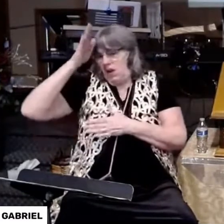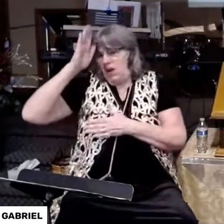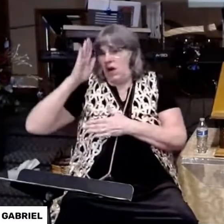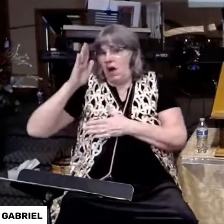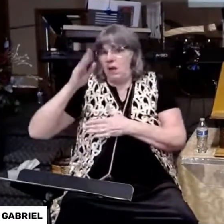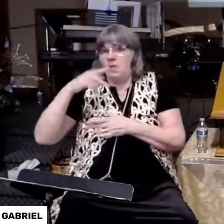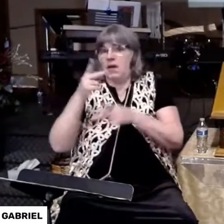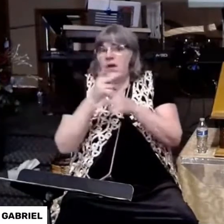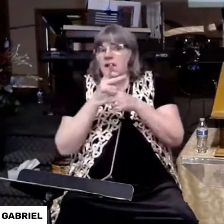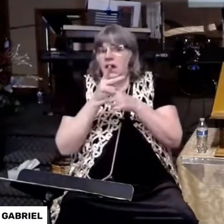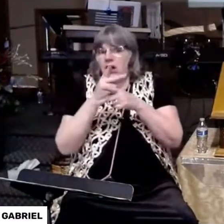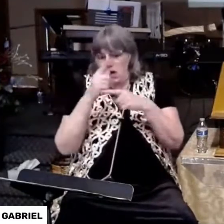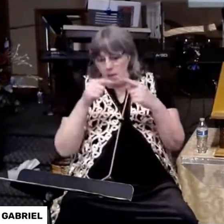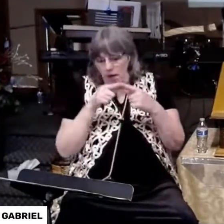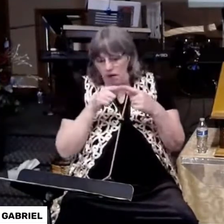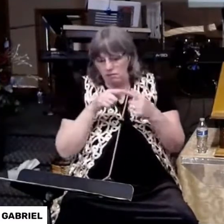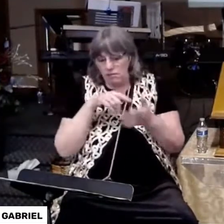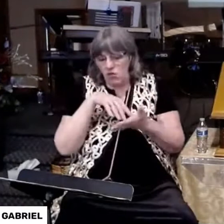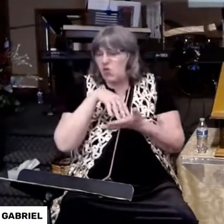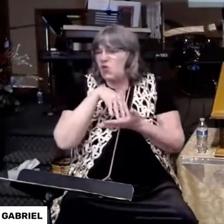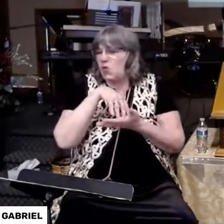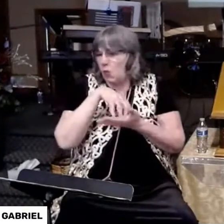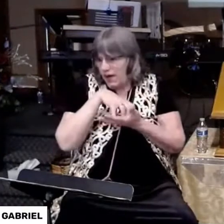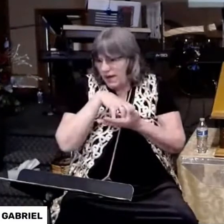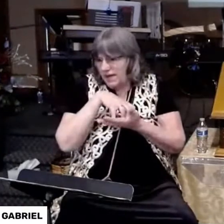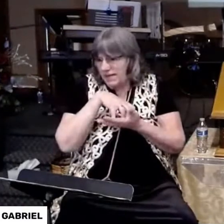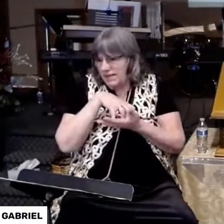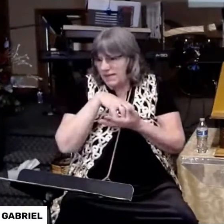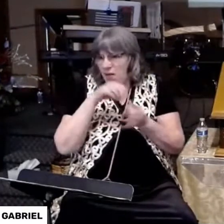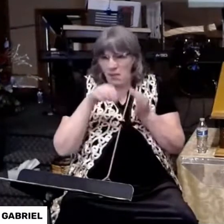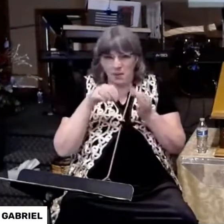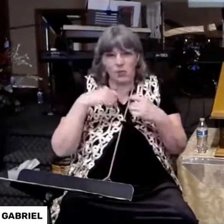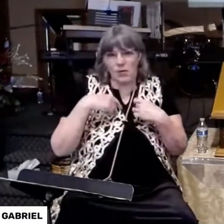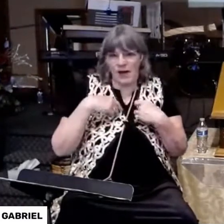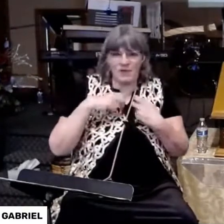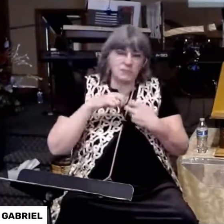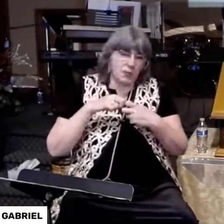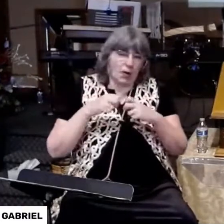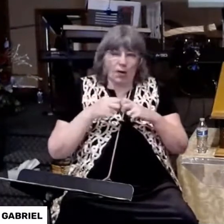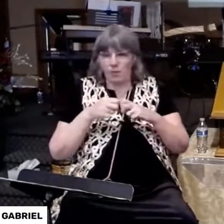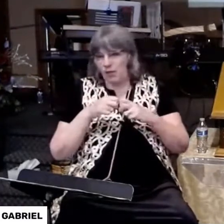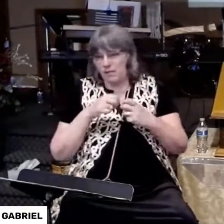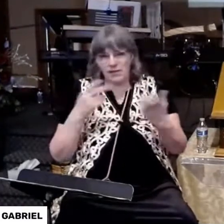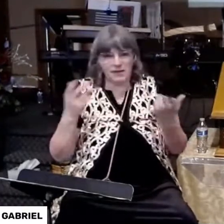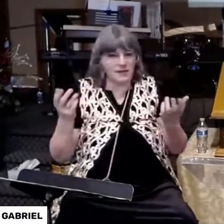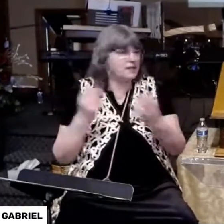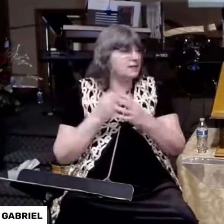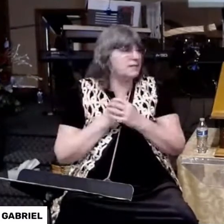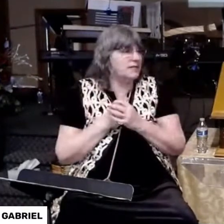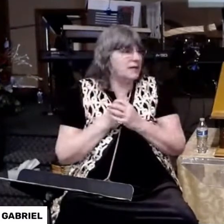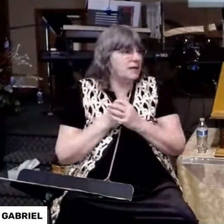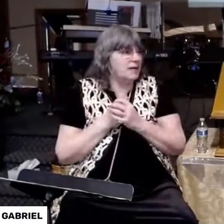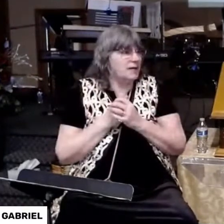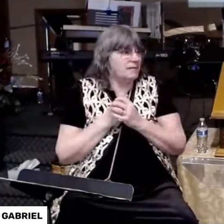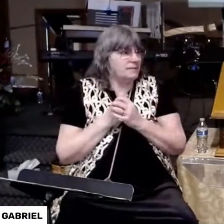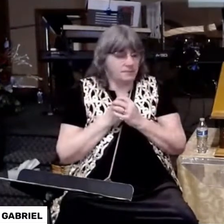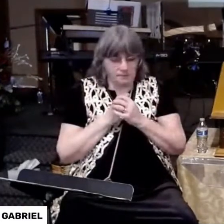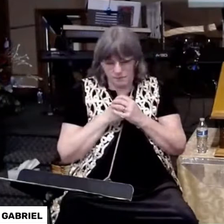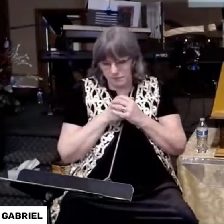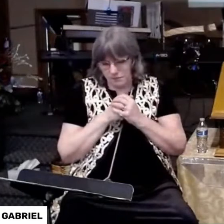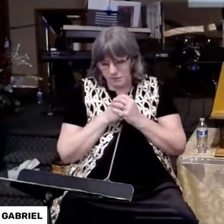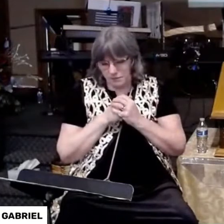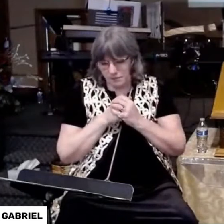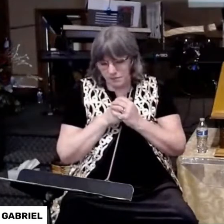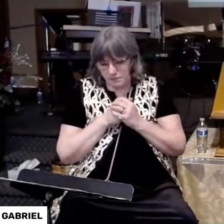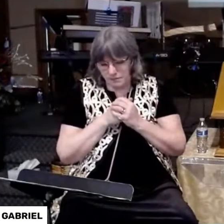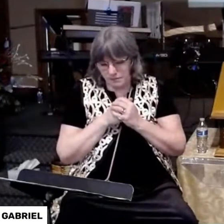The old are cared for very often, maybe not, I cannot speak for everybody, but very often,